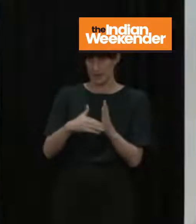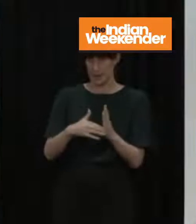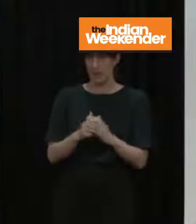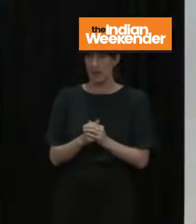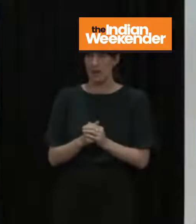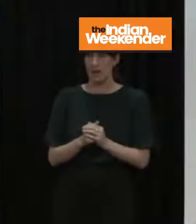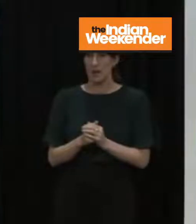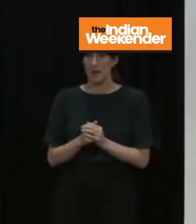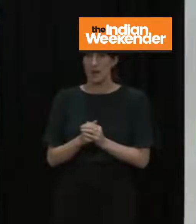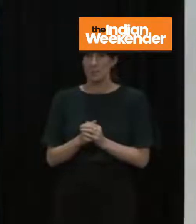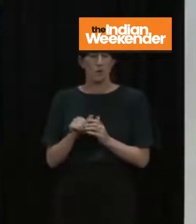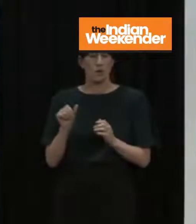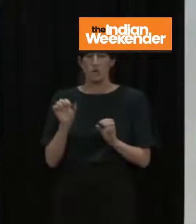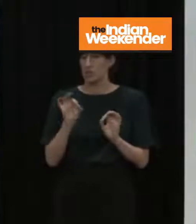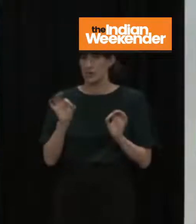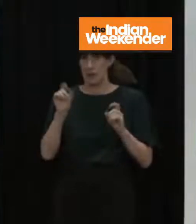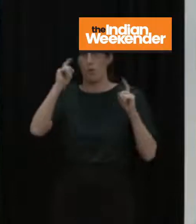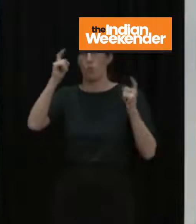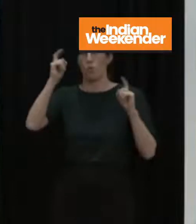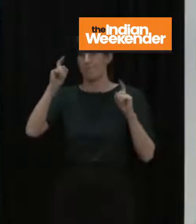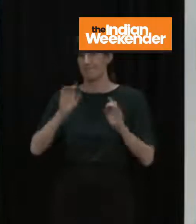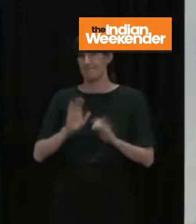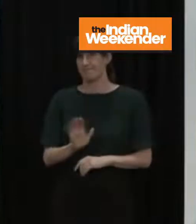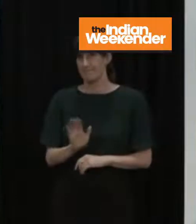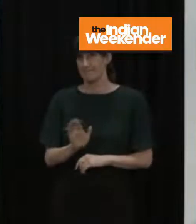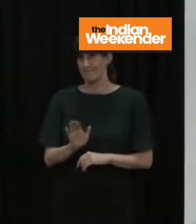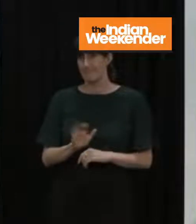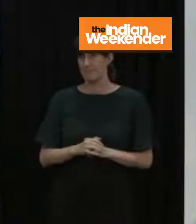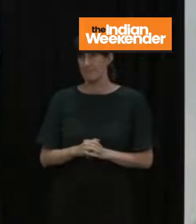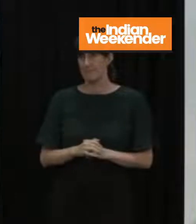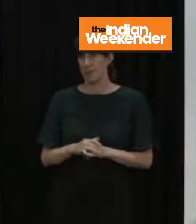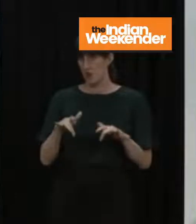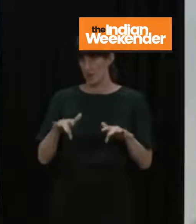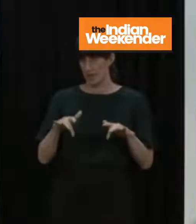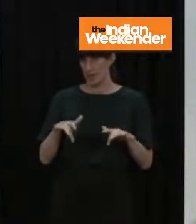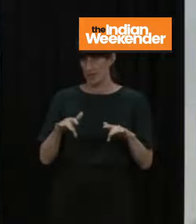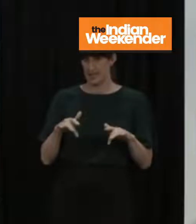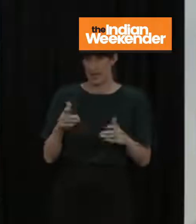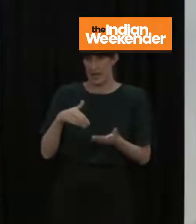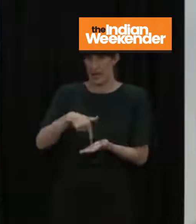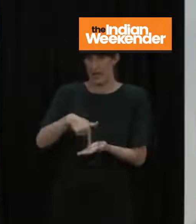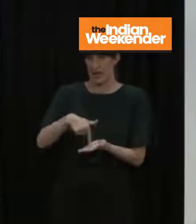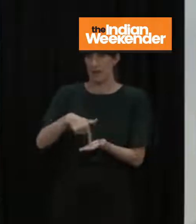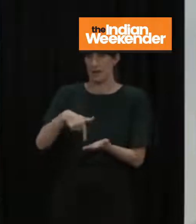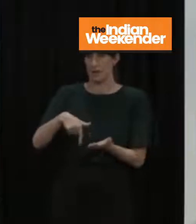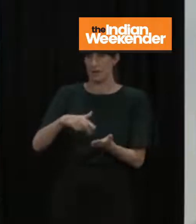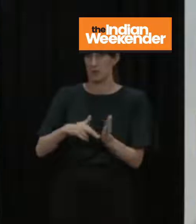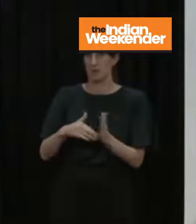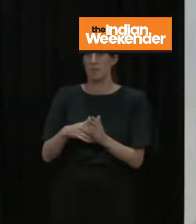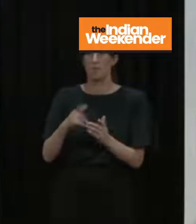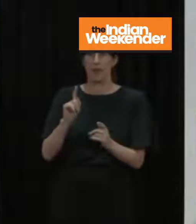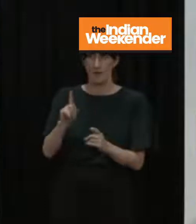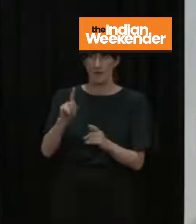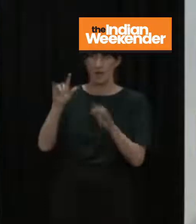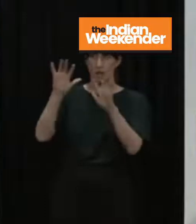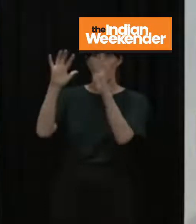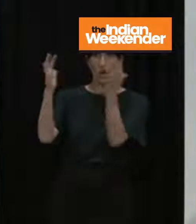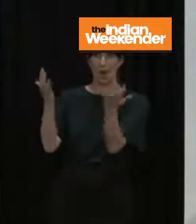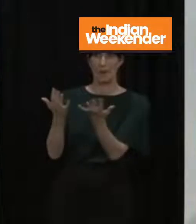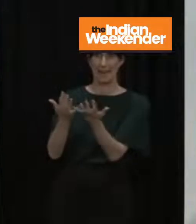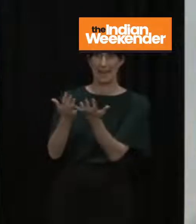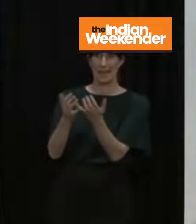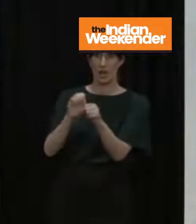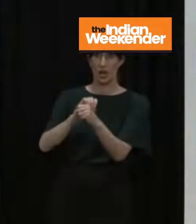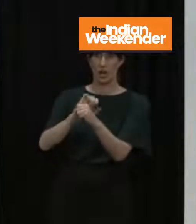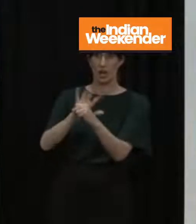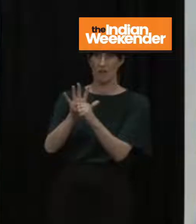this point to be alarmed about it from a New Zealand perspective, but it does point out the fact that the global pandemic is still going.